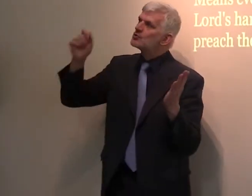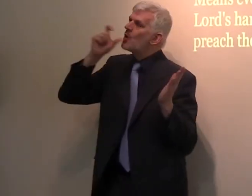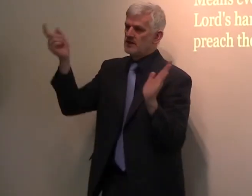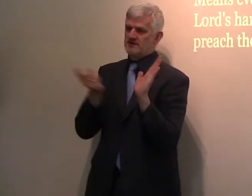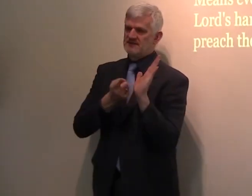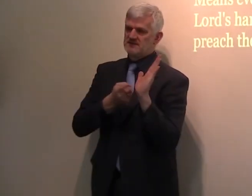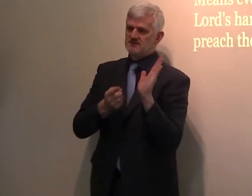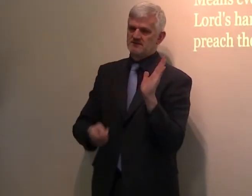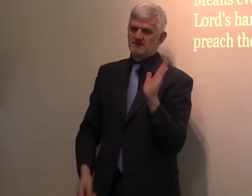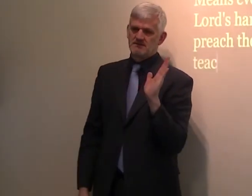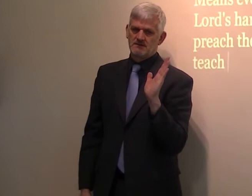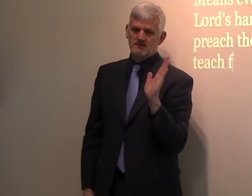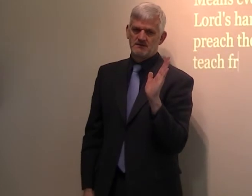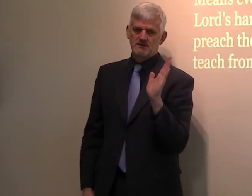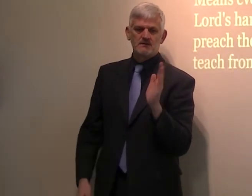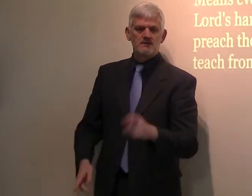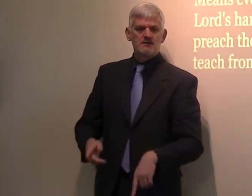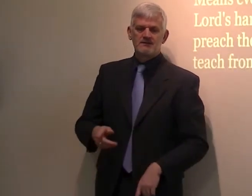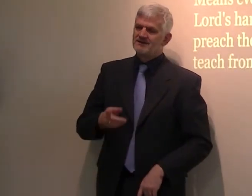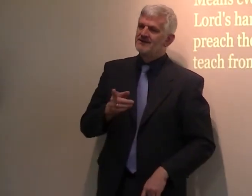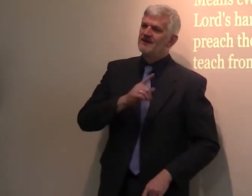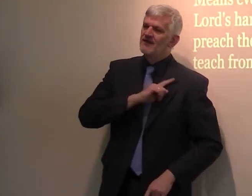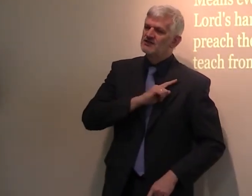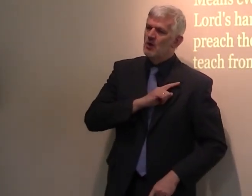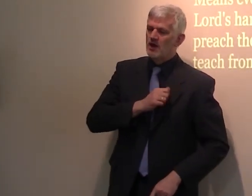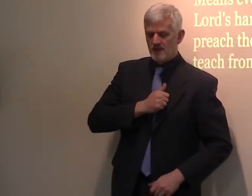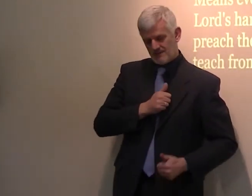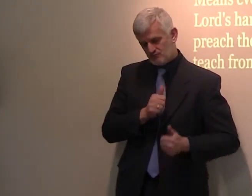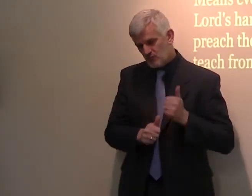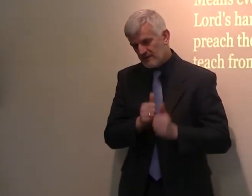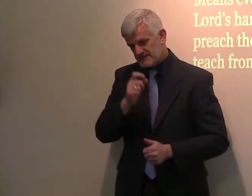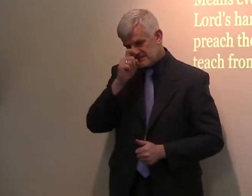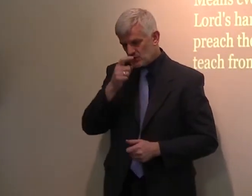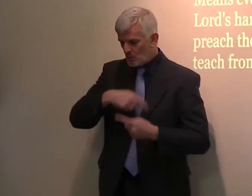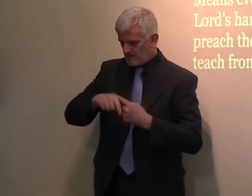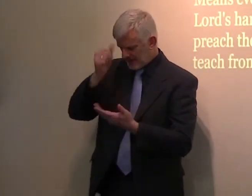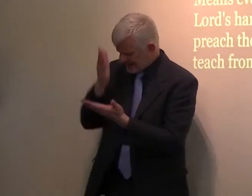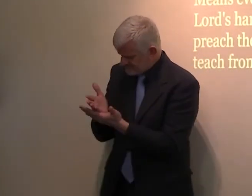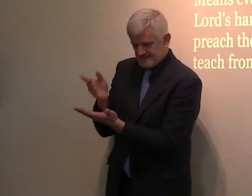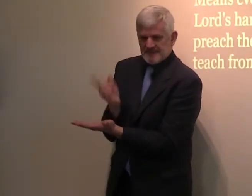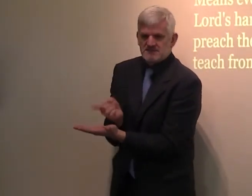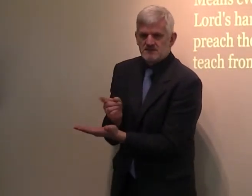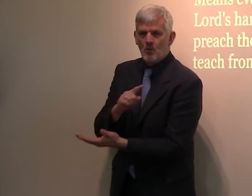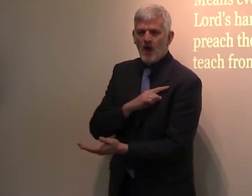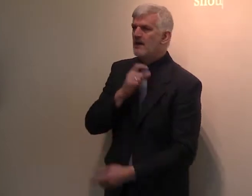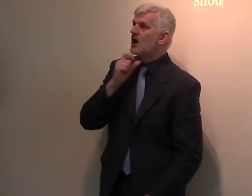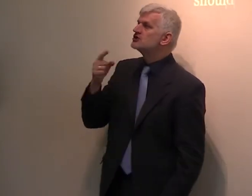That's why, my brothers and sisters, we believe in these things, not because the pastor said them,